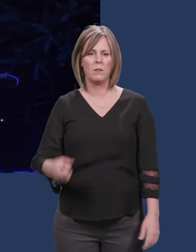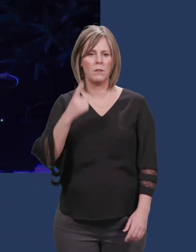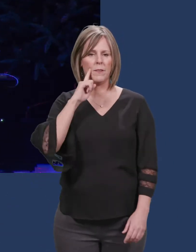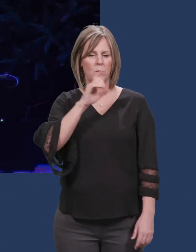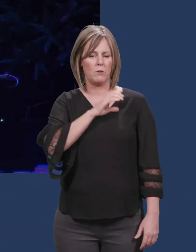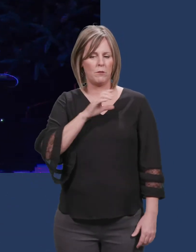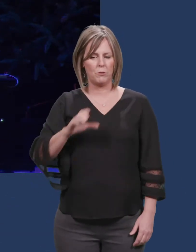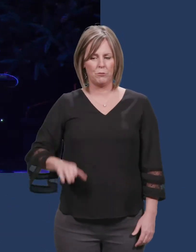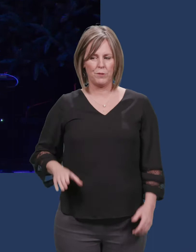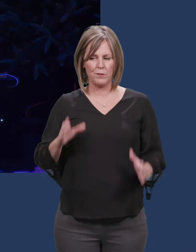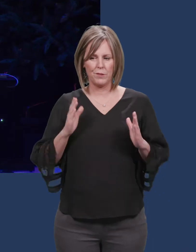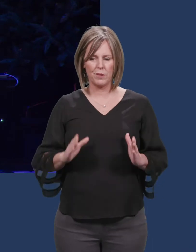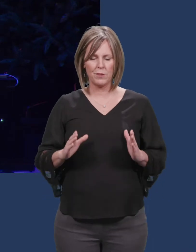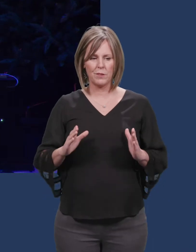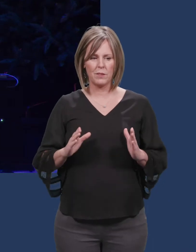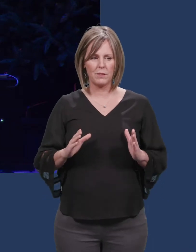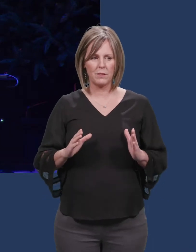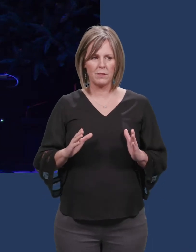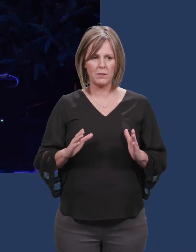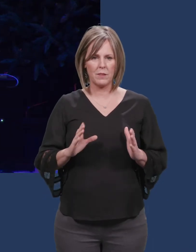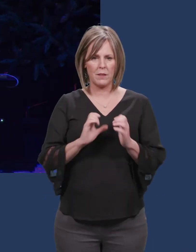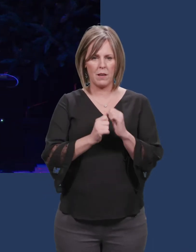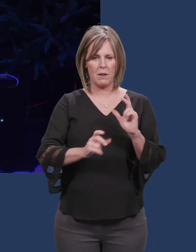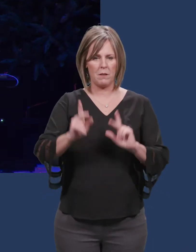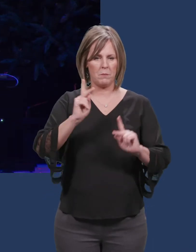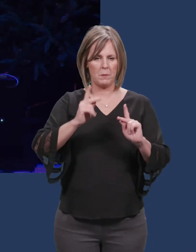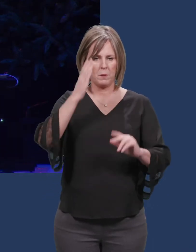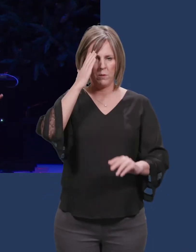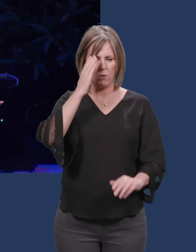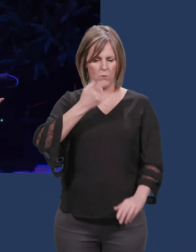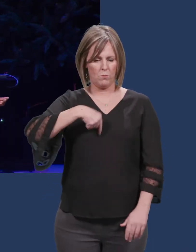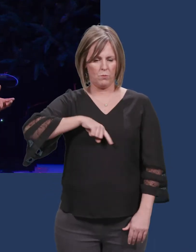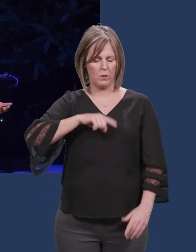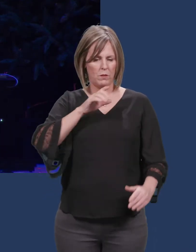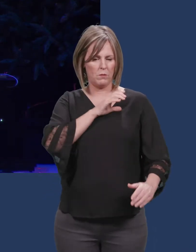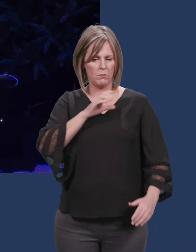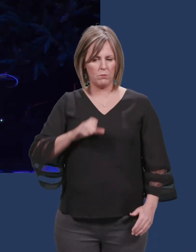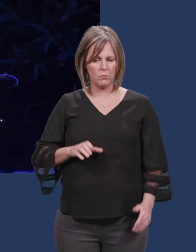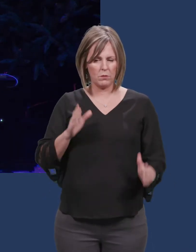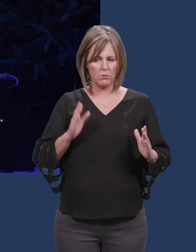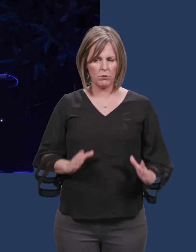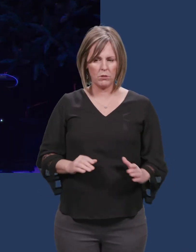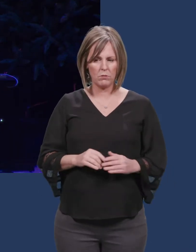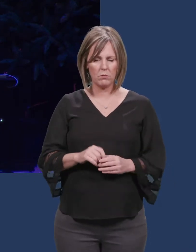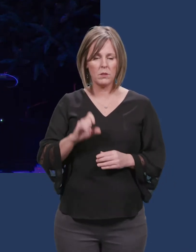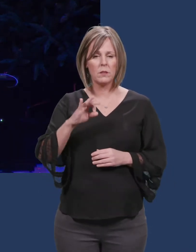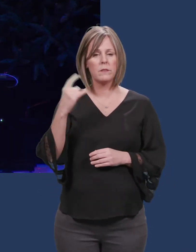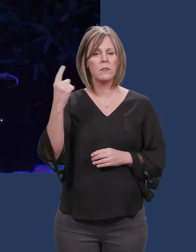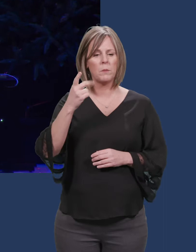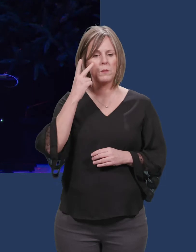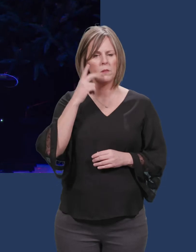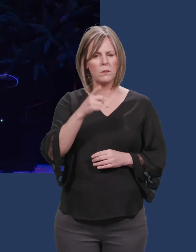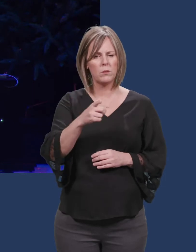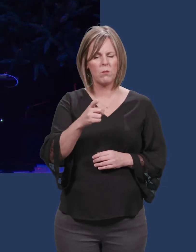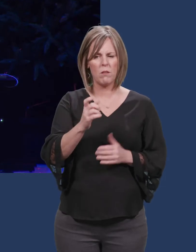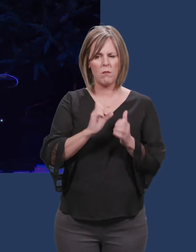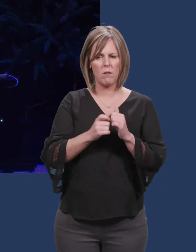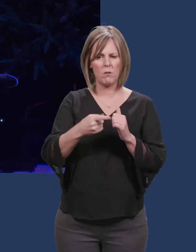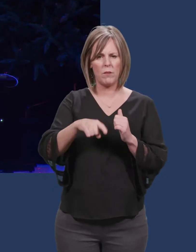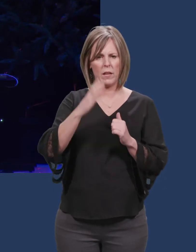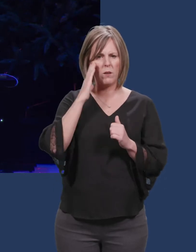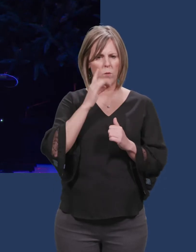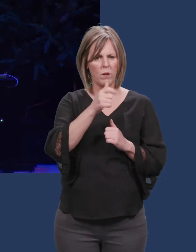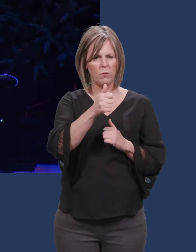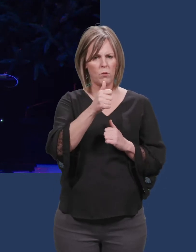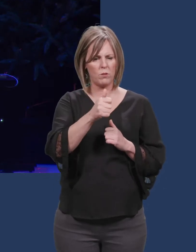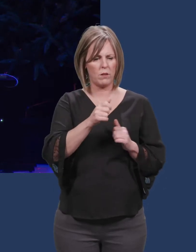What's the sign that you are a Christian? If someone just sees you, how do they know that you subscribe to